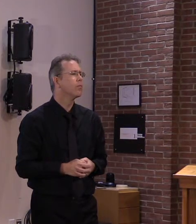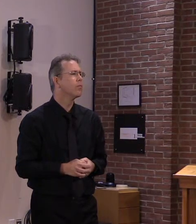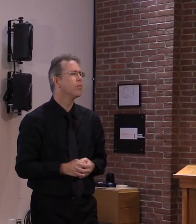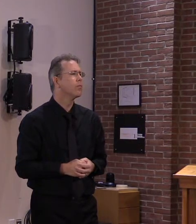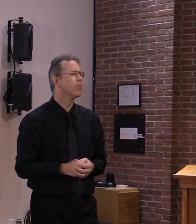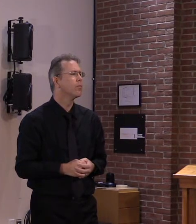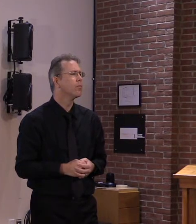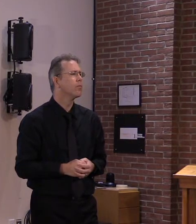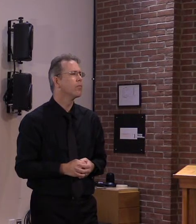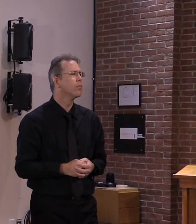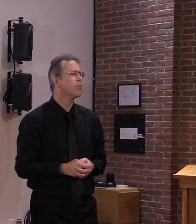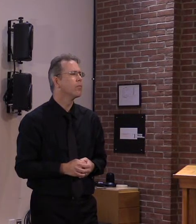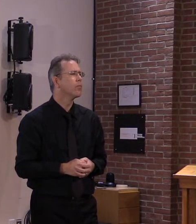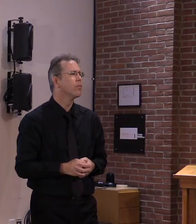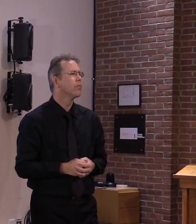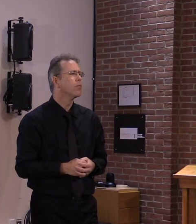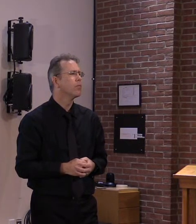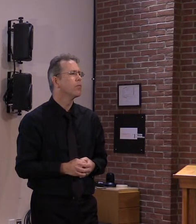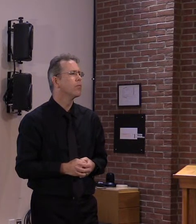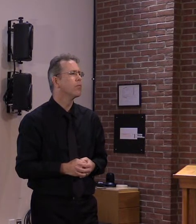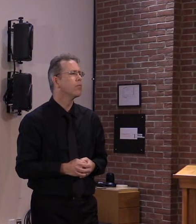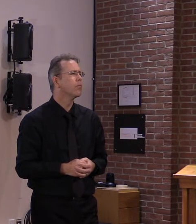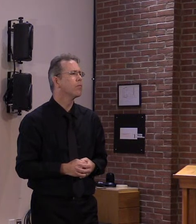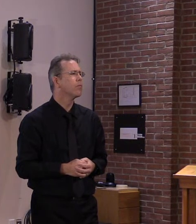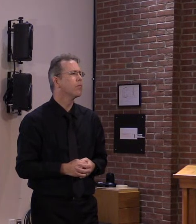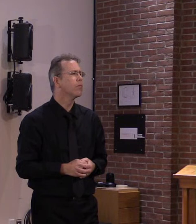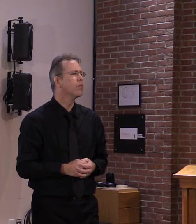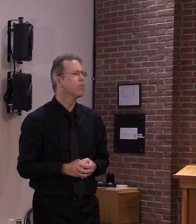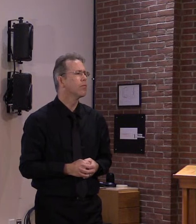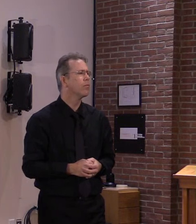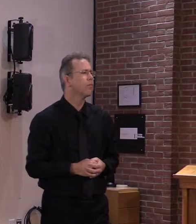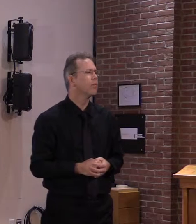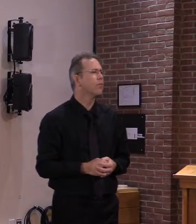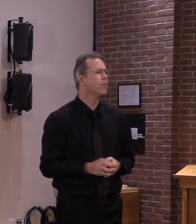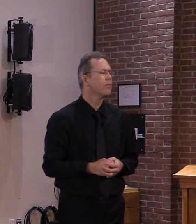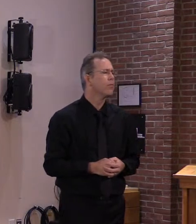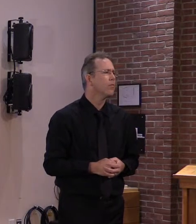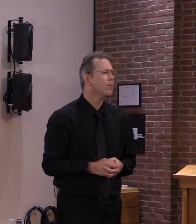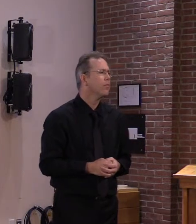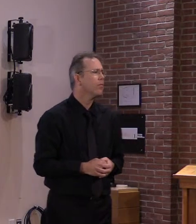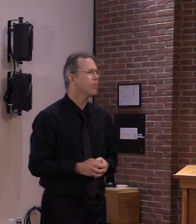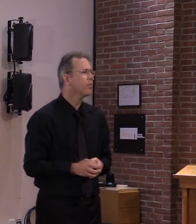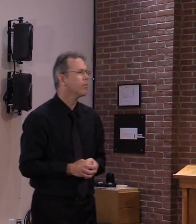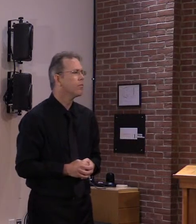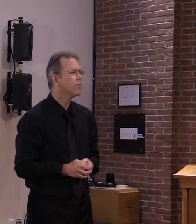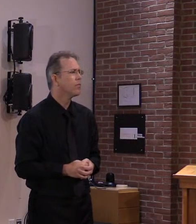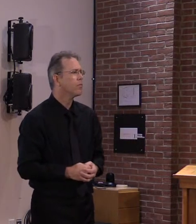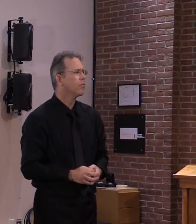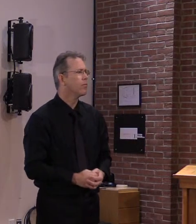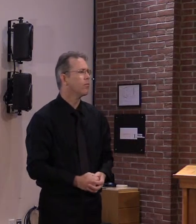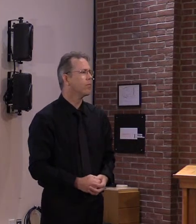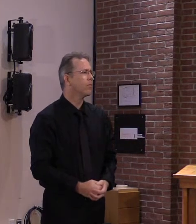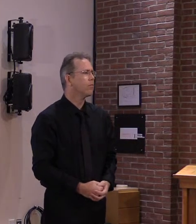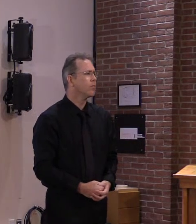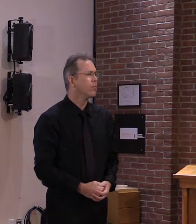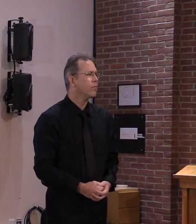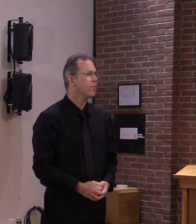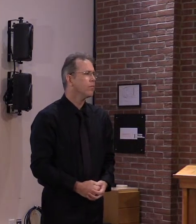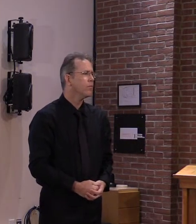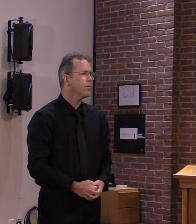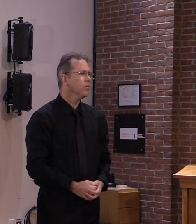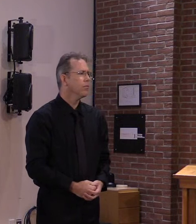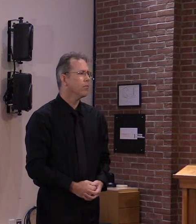community, that we're going to see more of these outbreaks. It's just part of the nature of the virus. As well, this virus is